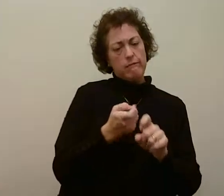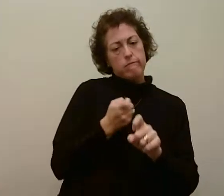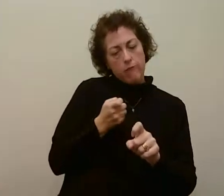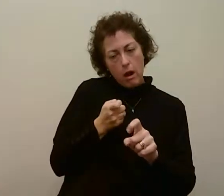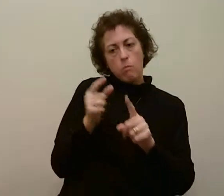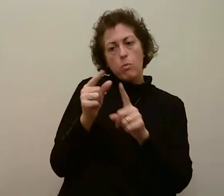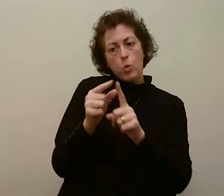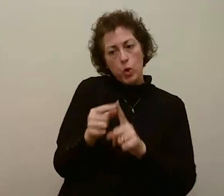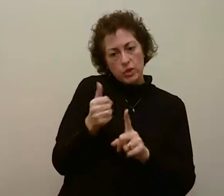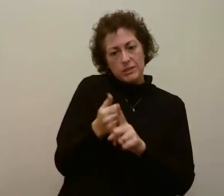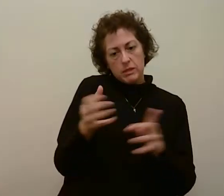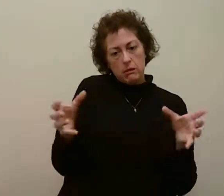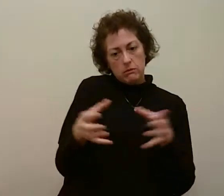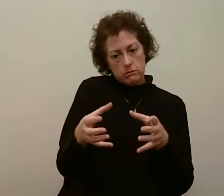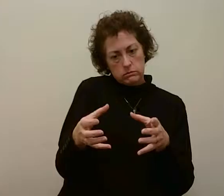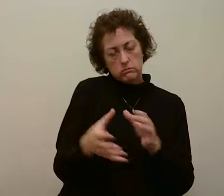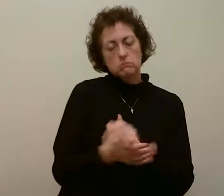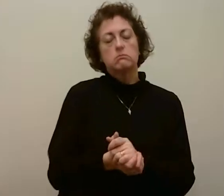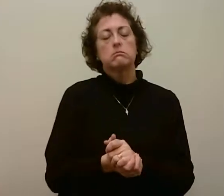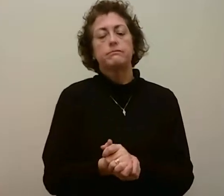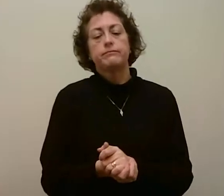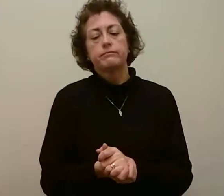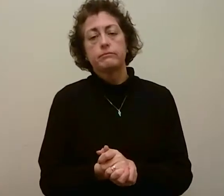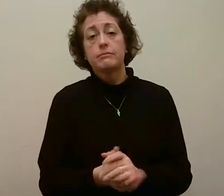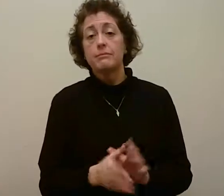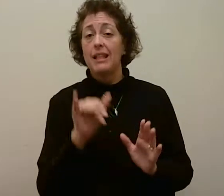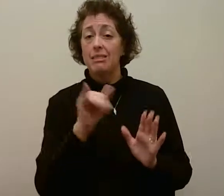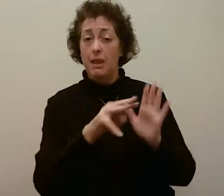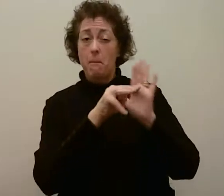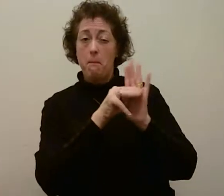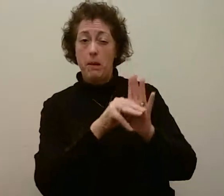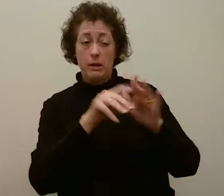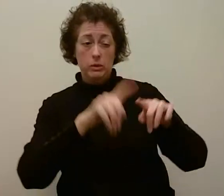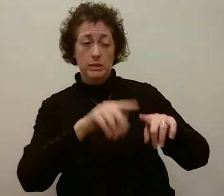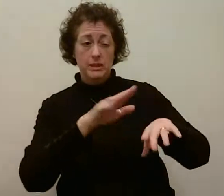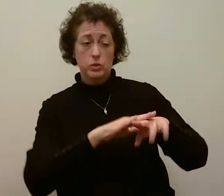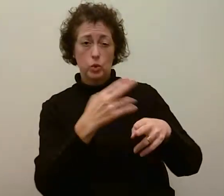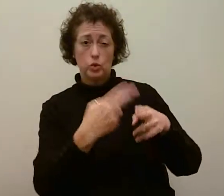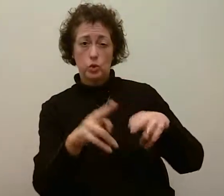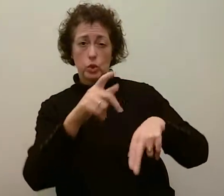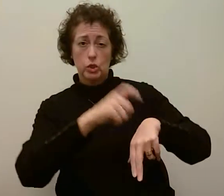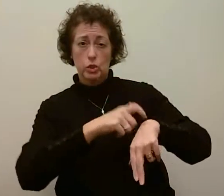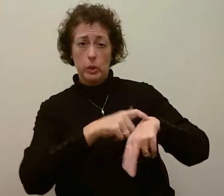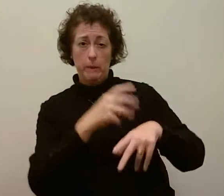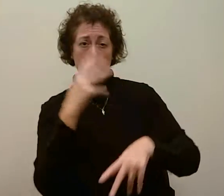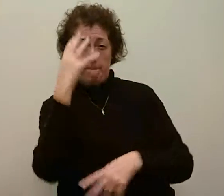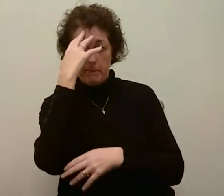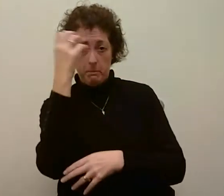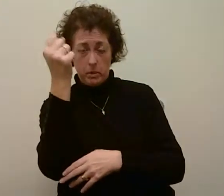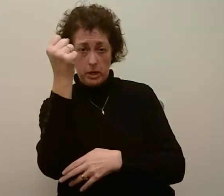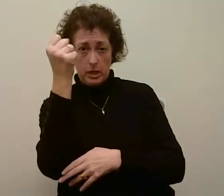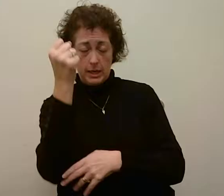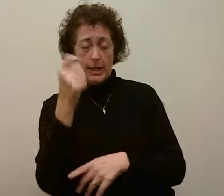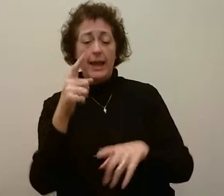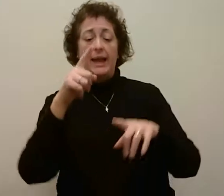Okay? Now, this model also depends on your short-term memory, and it's based on a